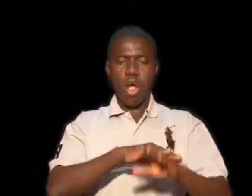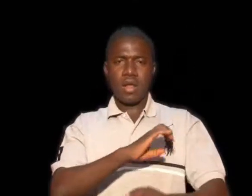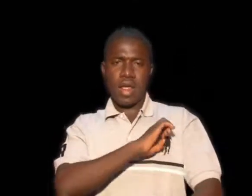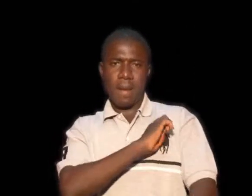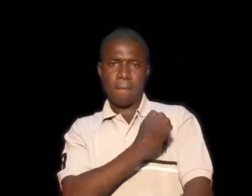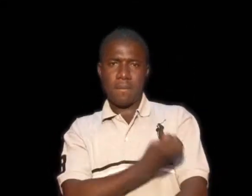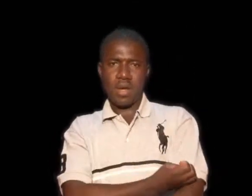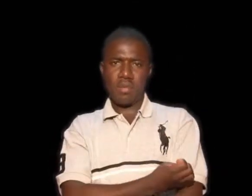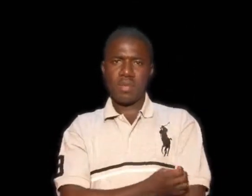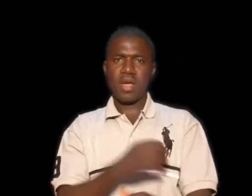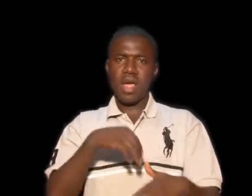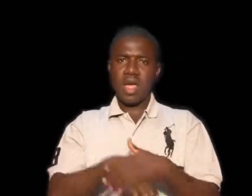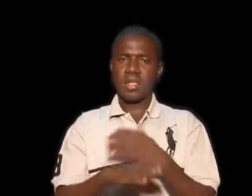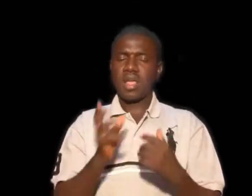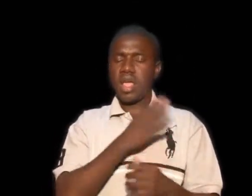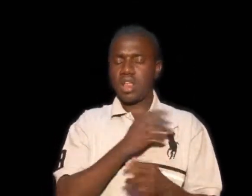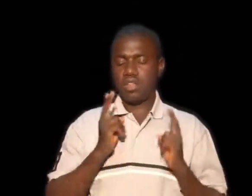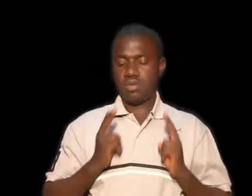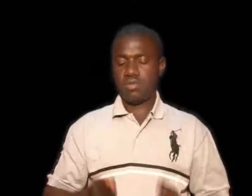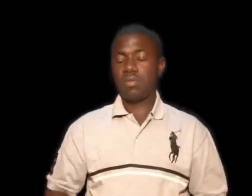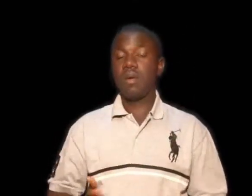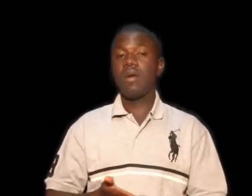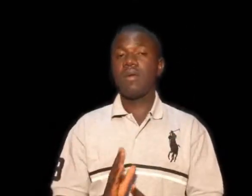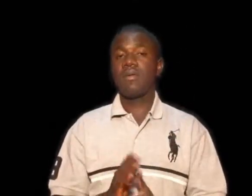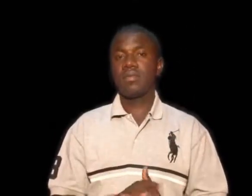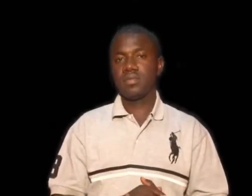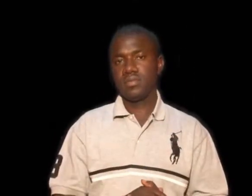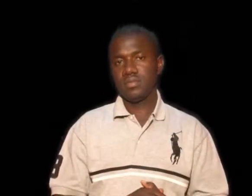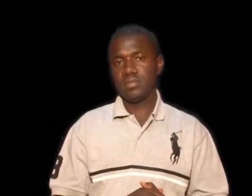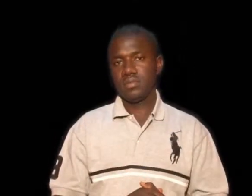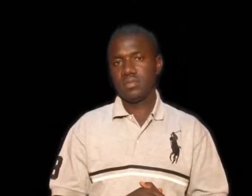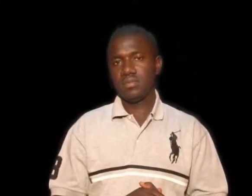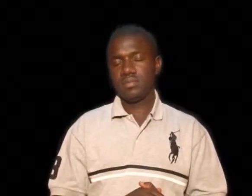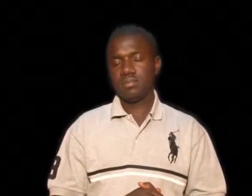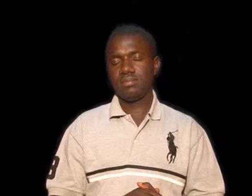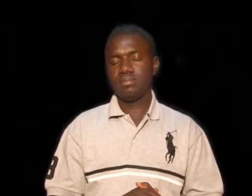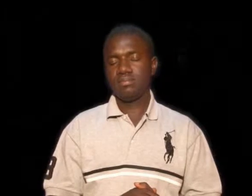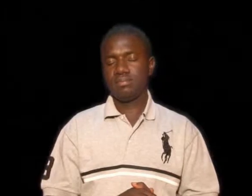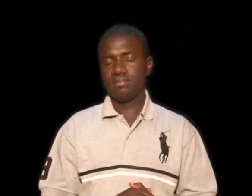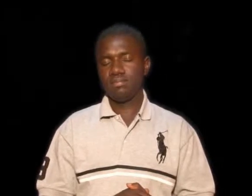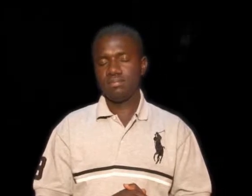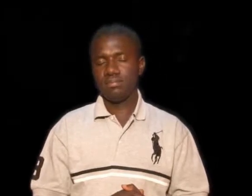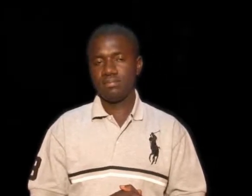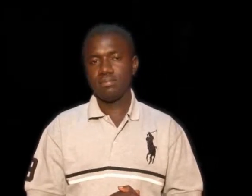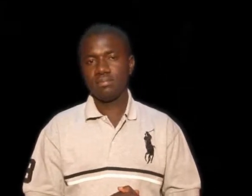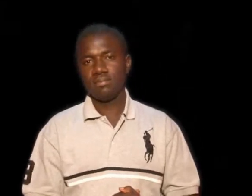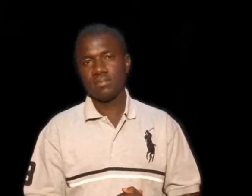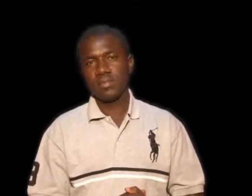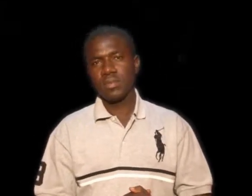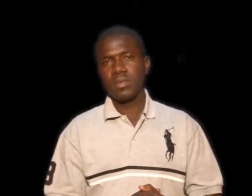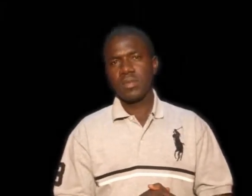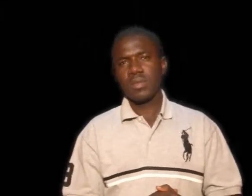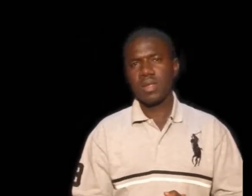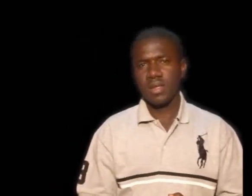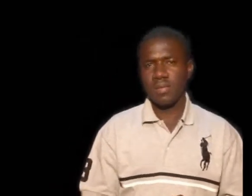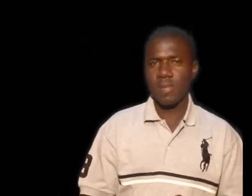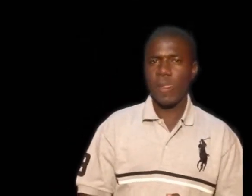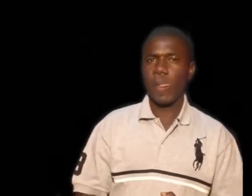on empowerment, access and human rights. In bracket, Albert, 2005, page